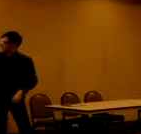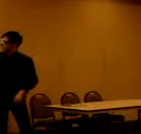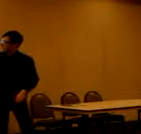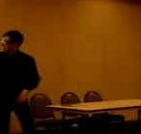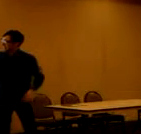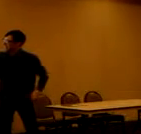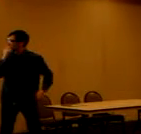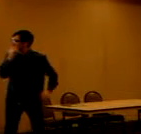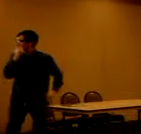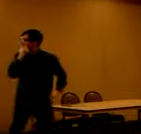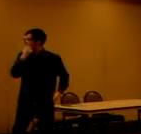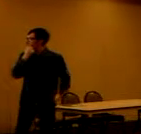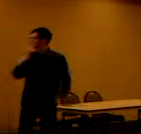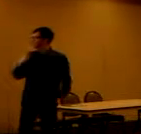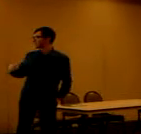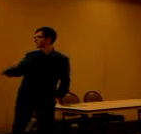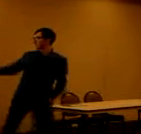Because of time, I'm going to